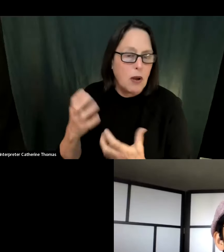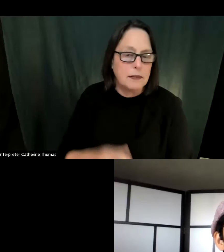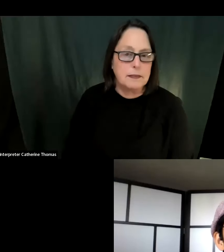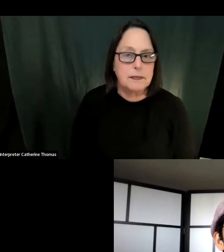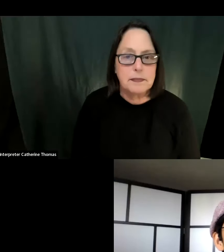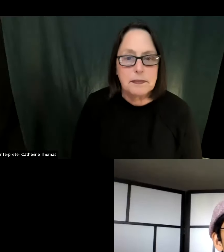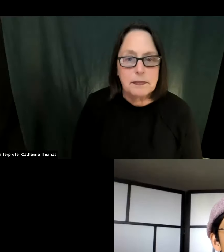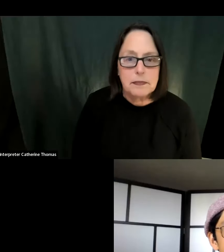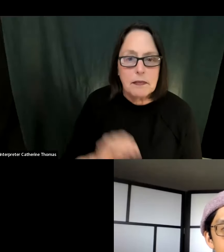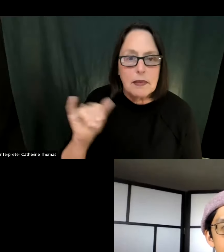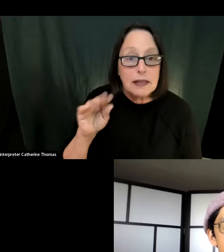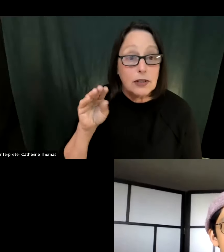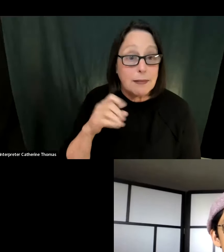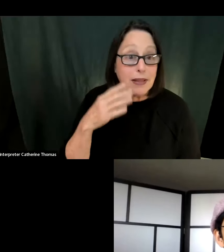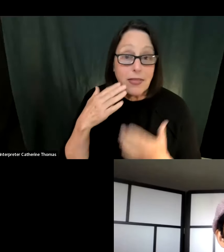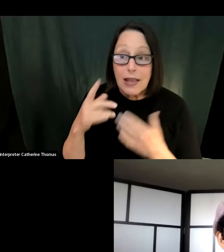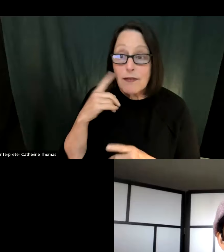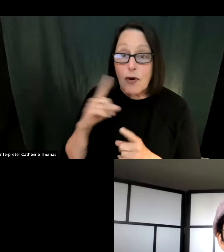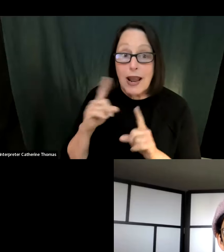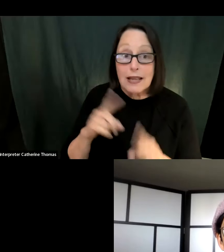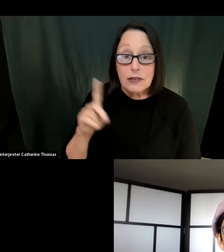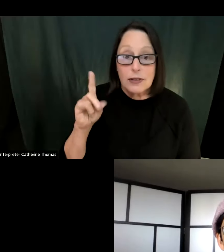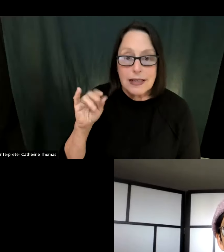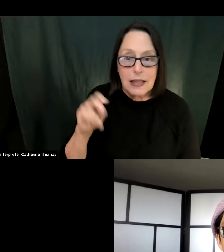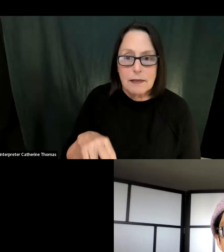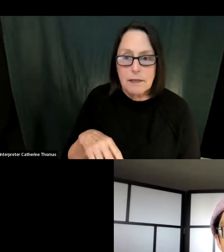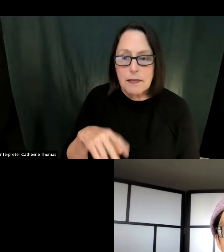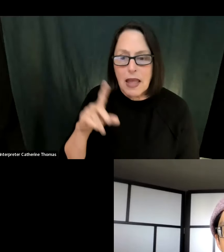Thanks for raising that question, Dylan. Ron, what do you think?